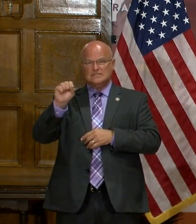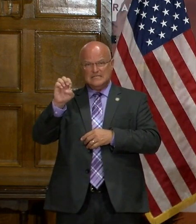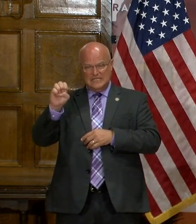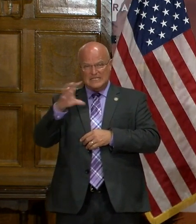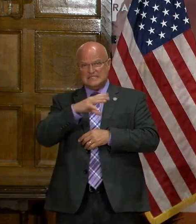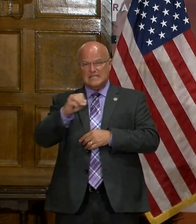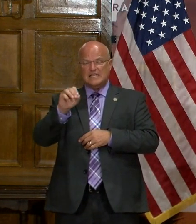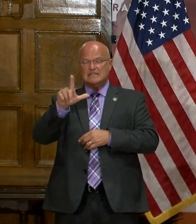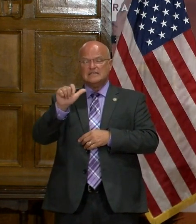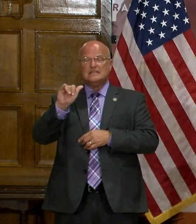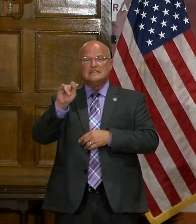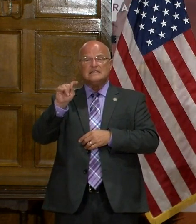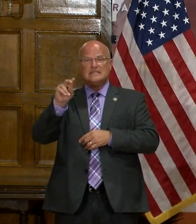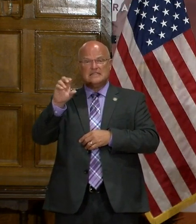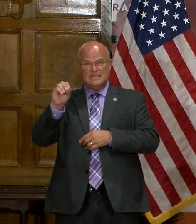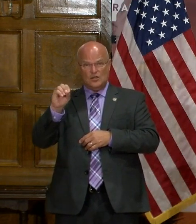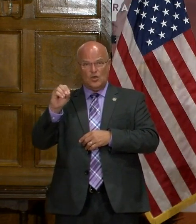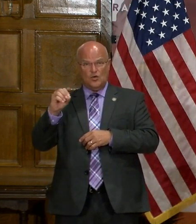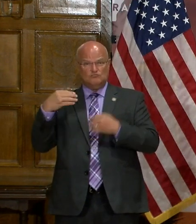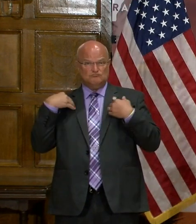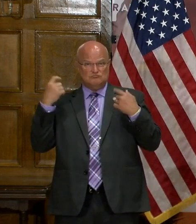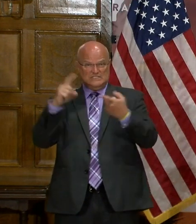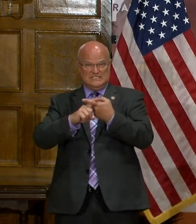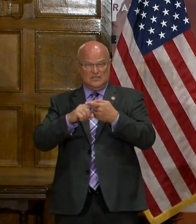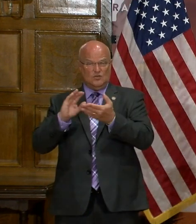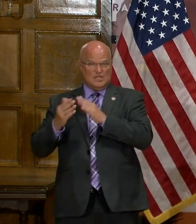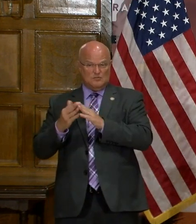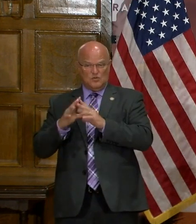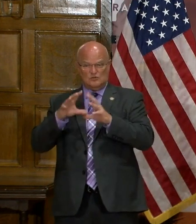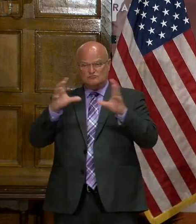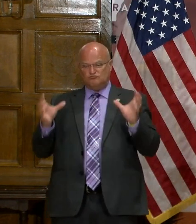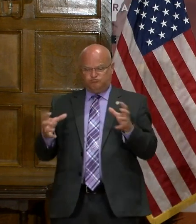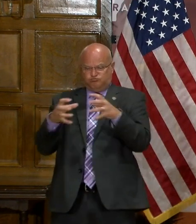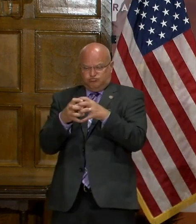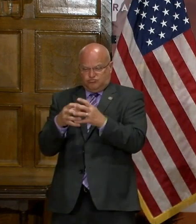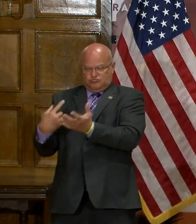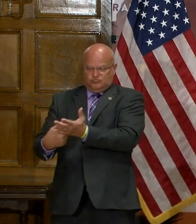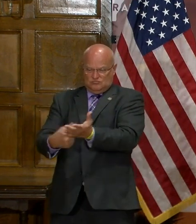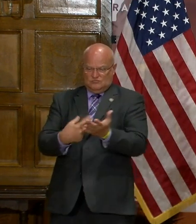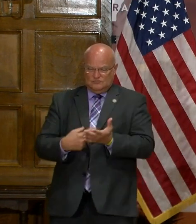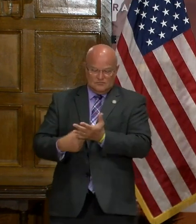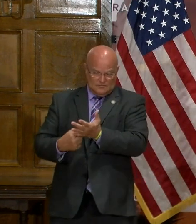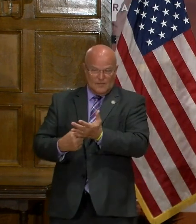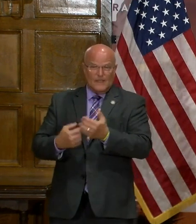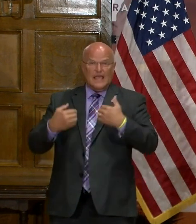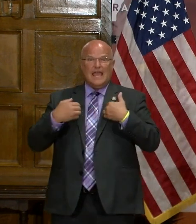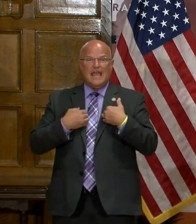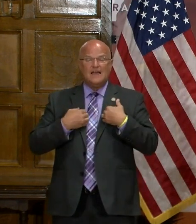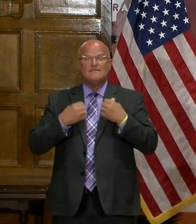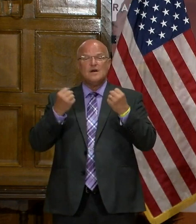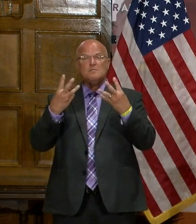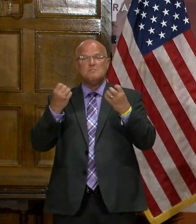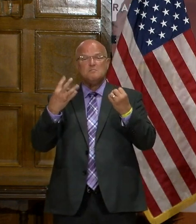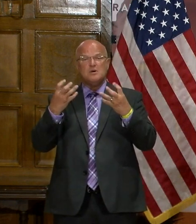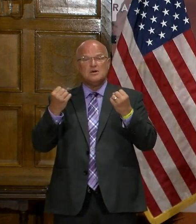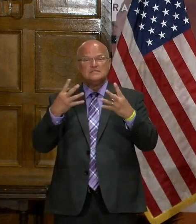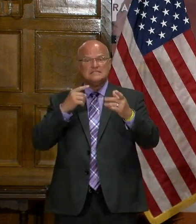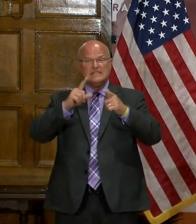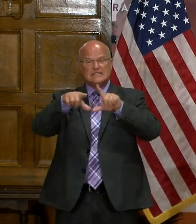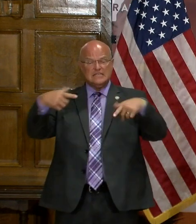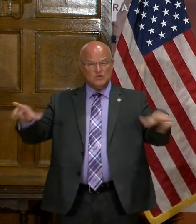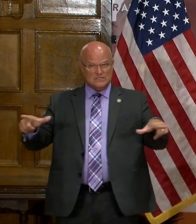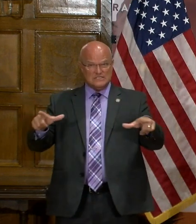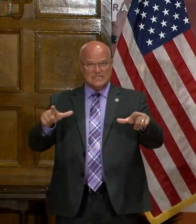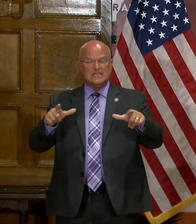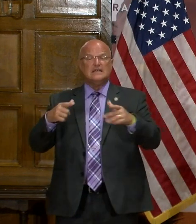their Ready for Learning committee. They have instituted a multi-phase communications plan that they